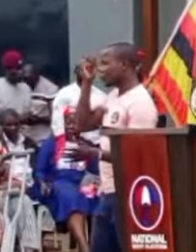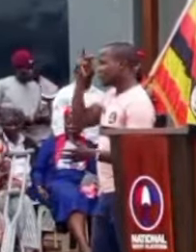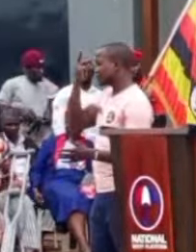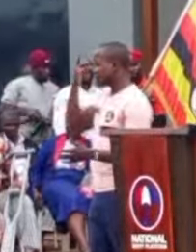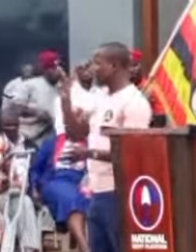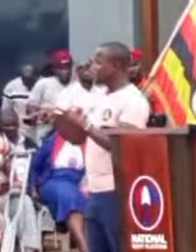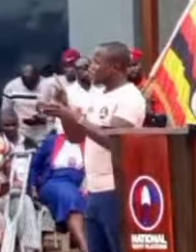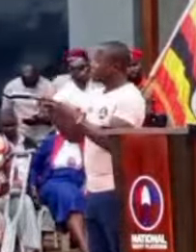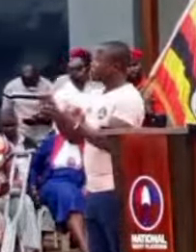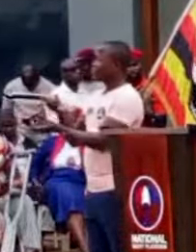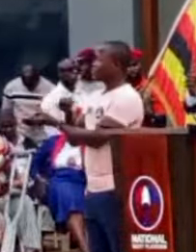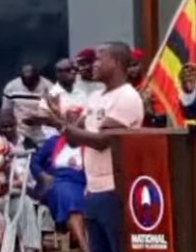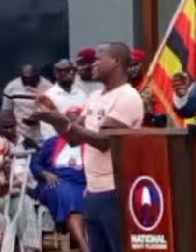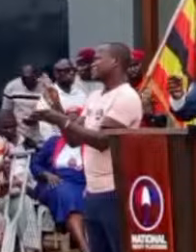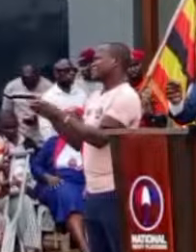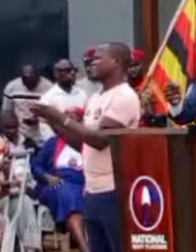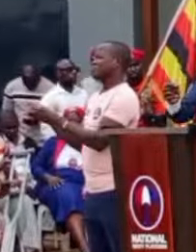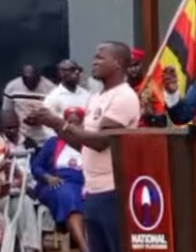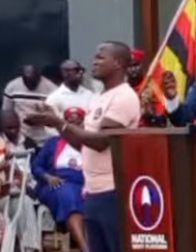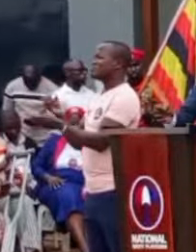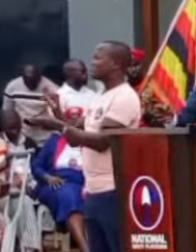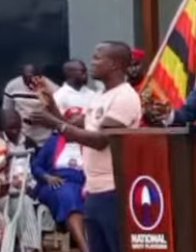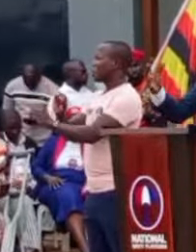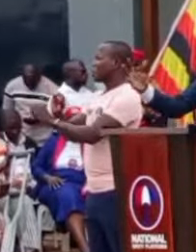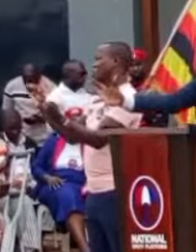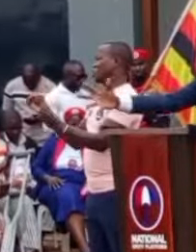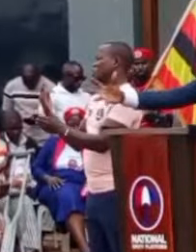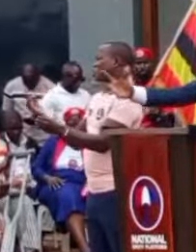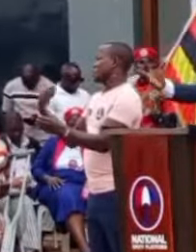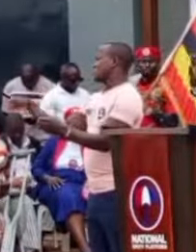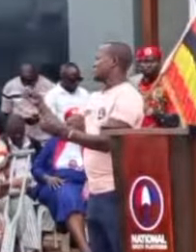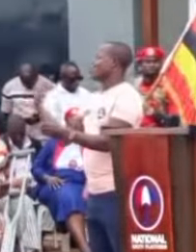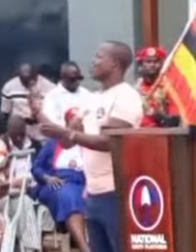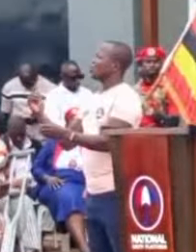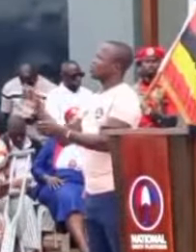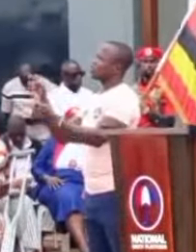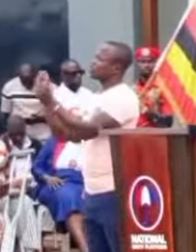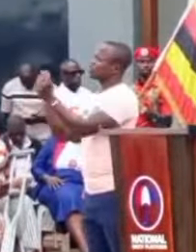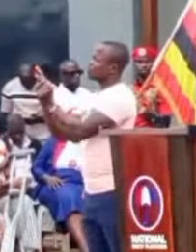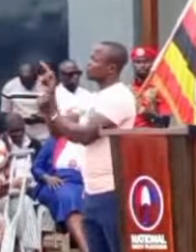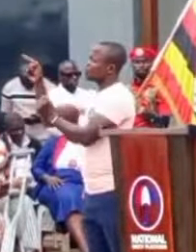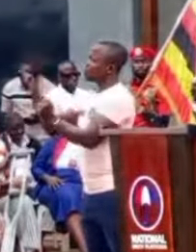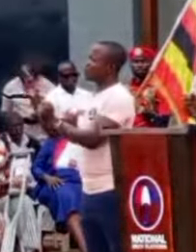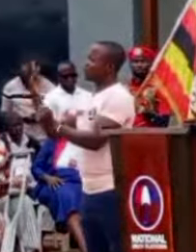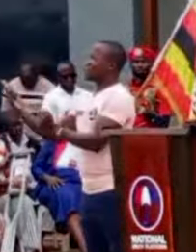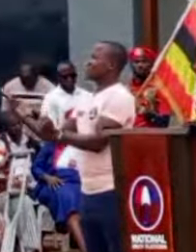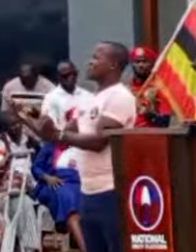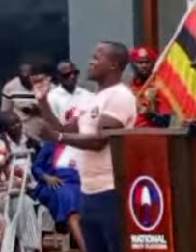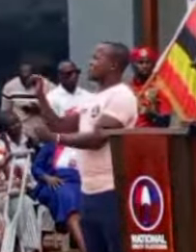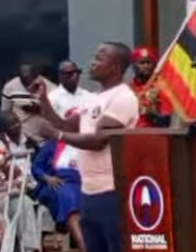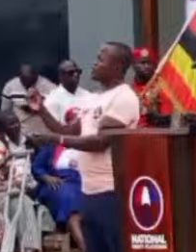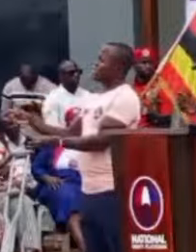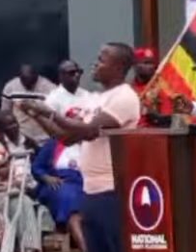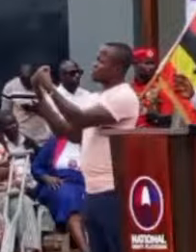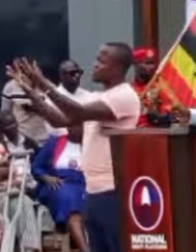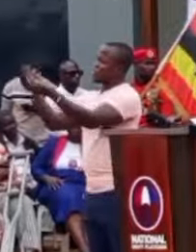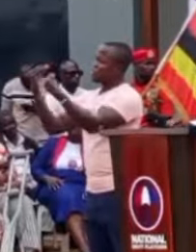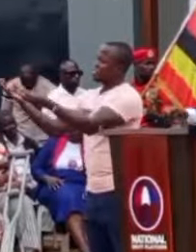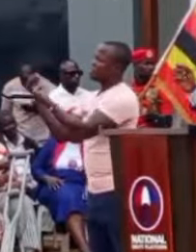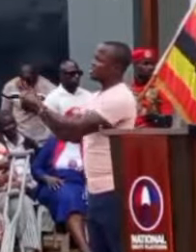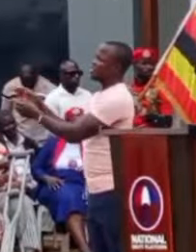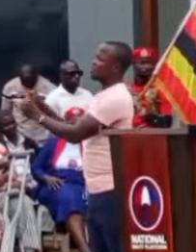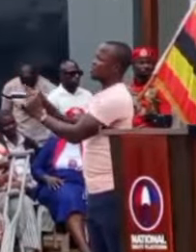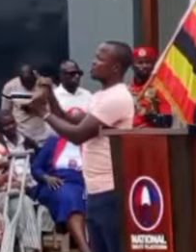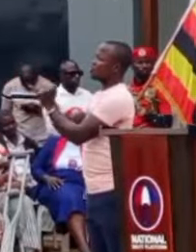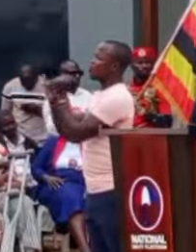abantu abo si bangi nnyo bali just 12.4 basobola okubeera absorbed into the job industry